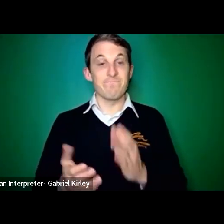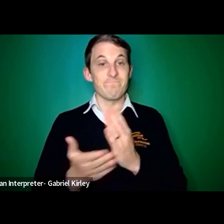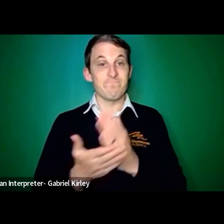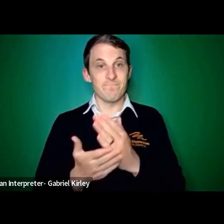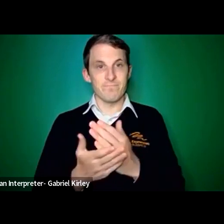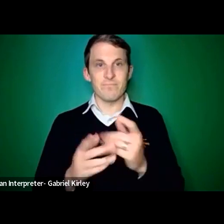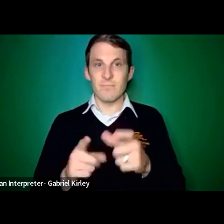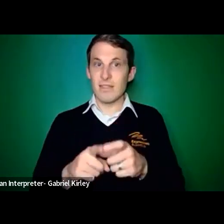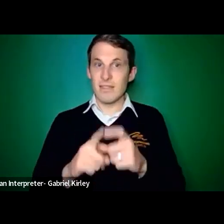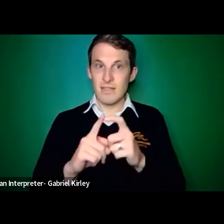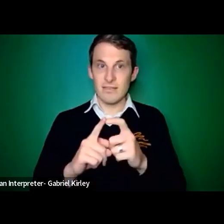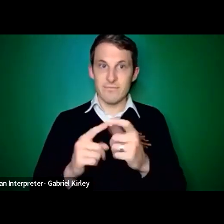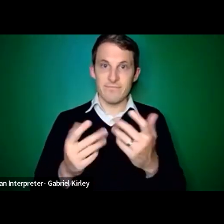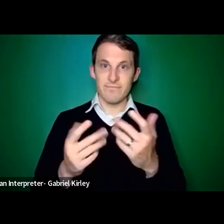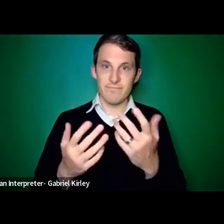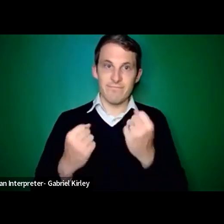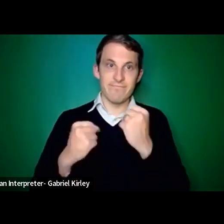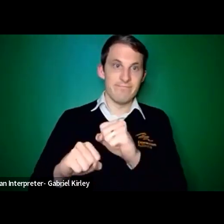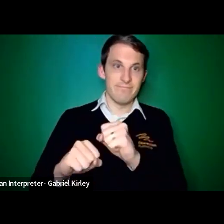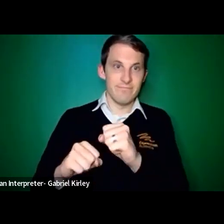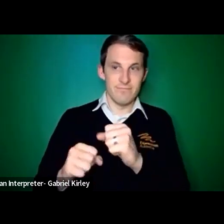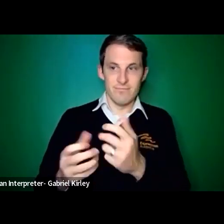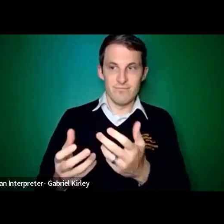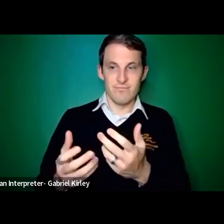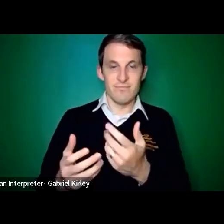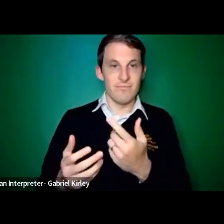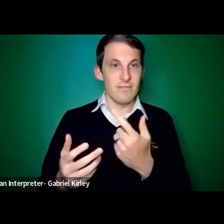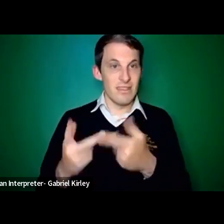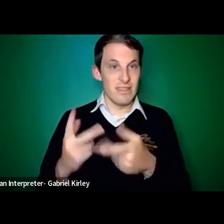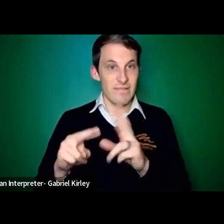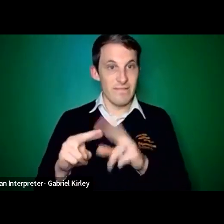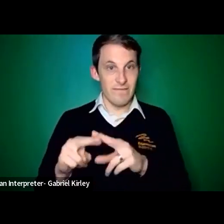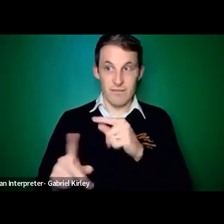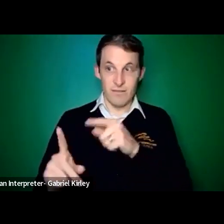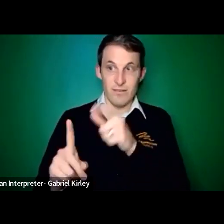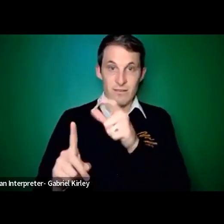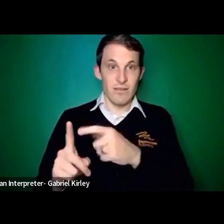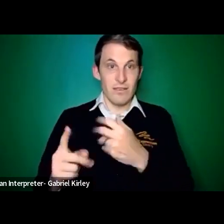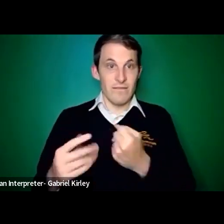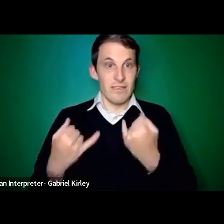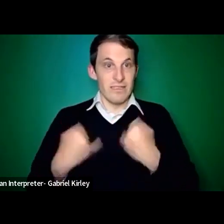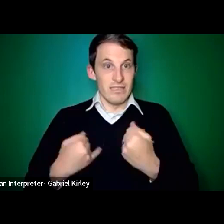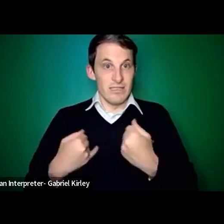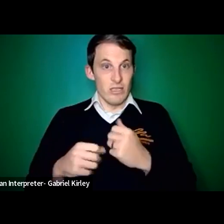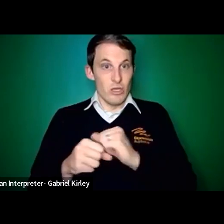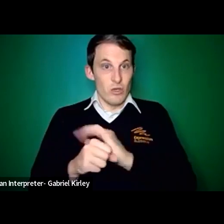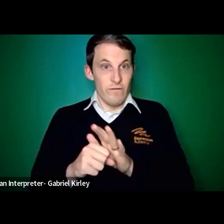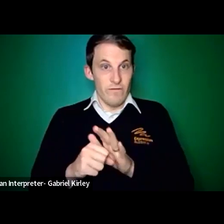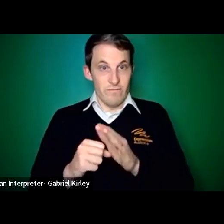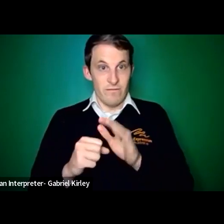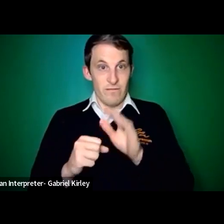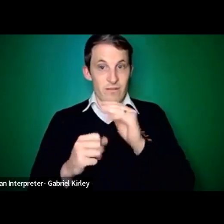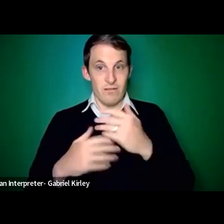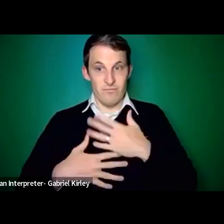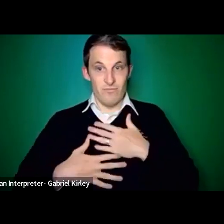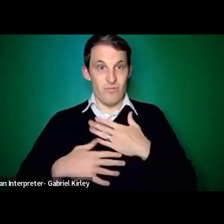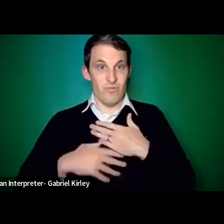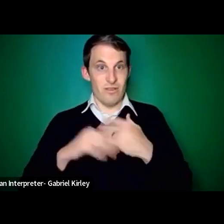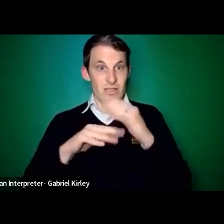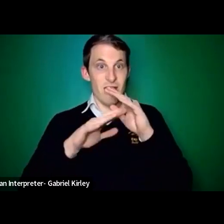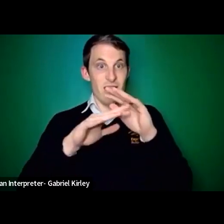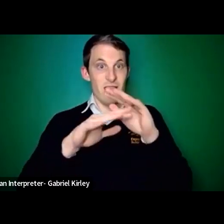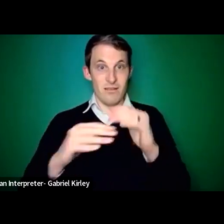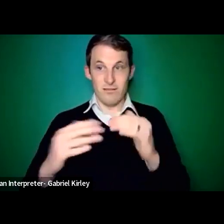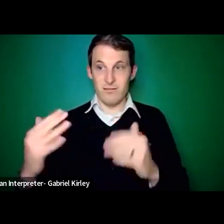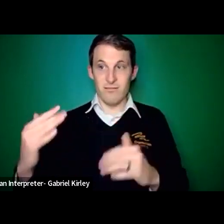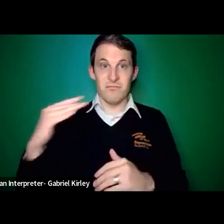a very infectious respiratory virus in the close confines of shared living expenses. So if you can actually place